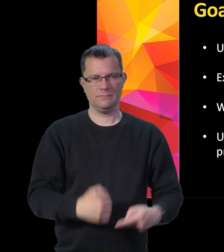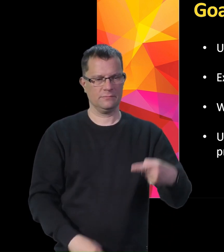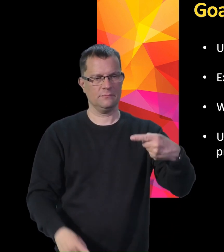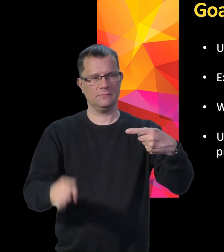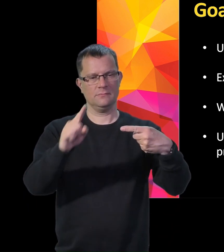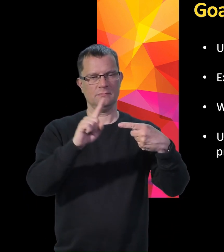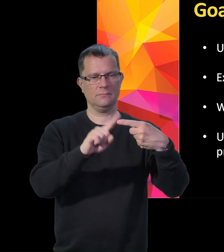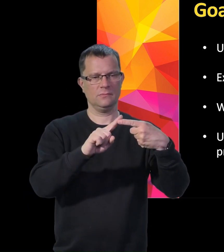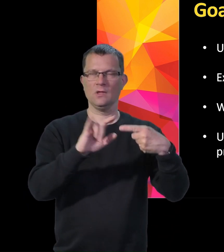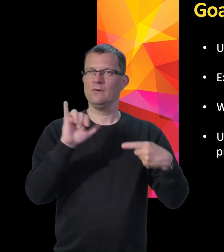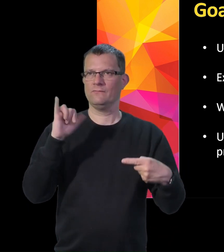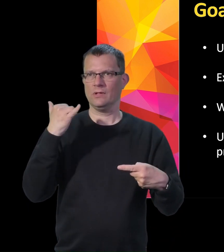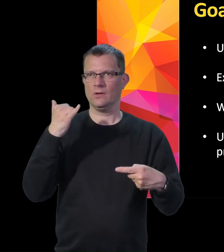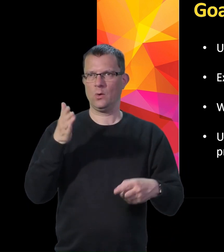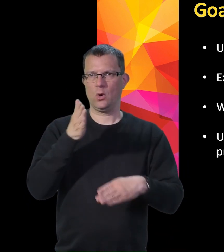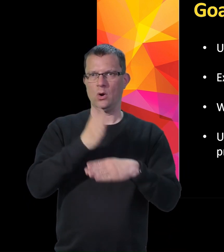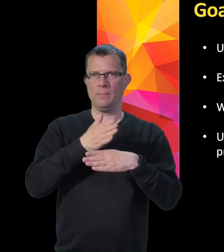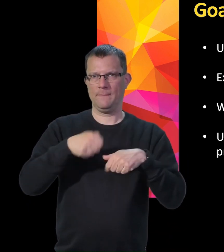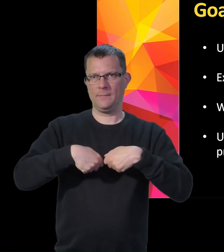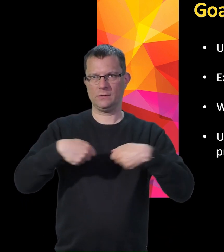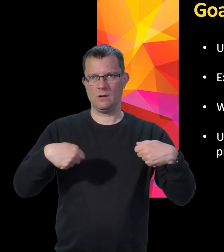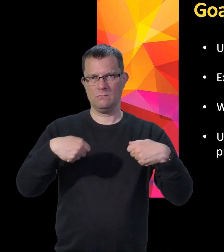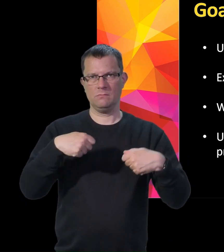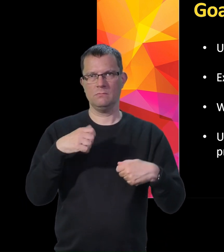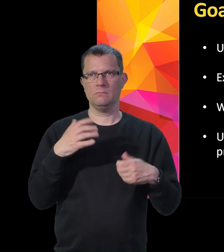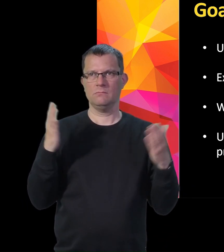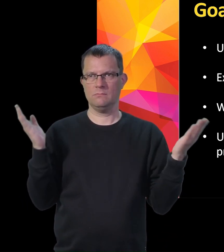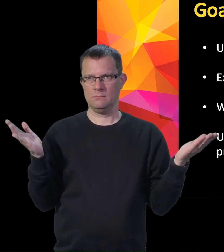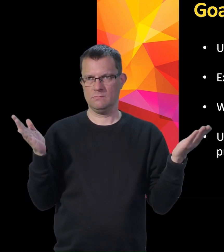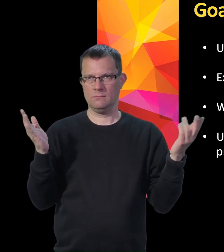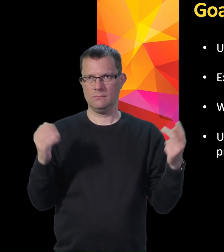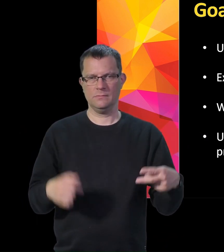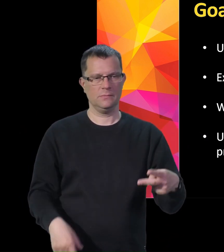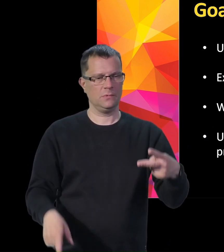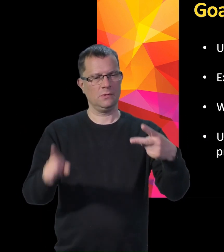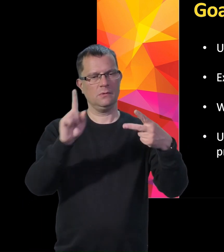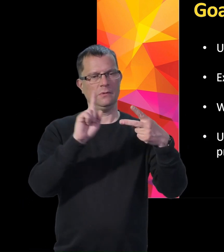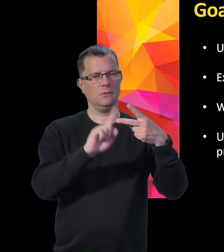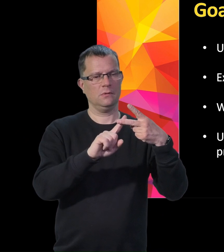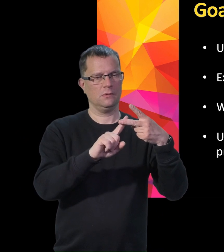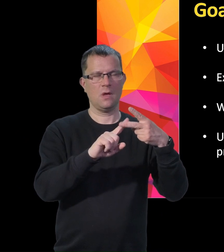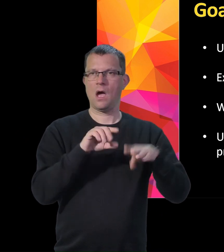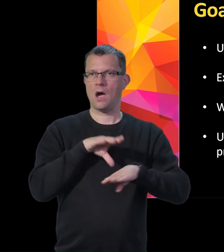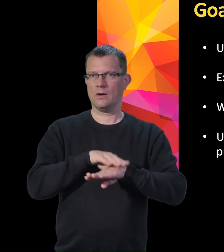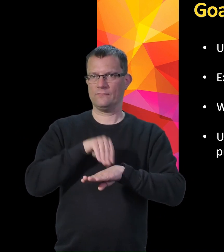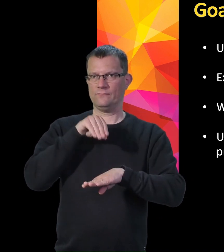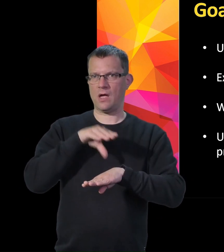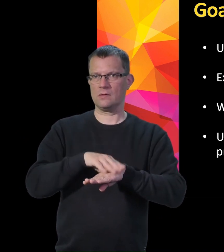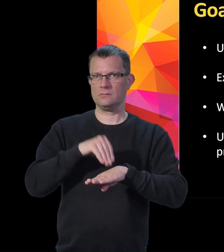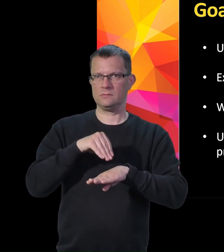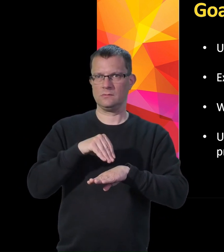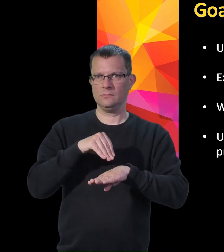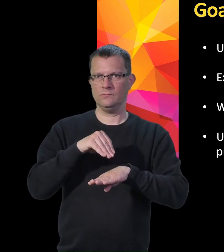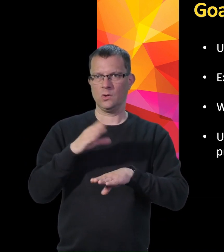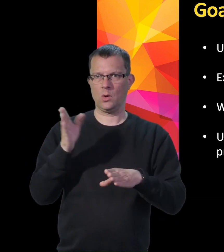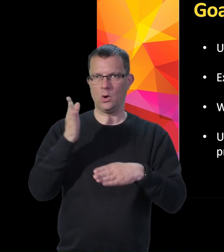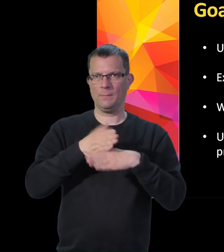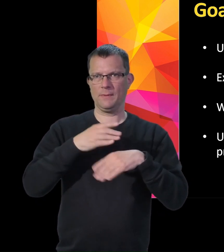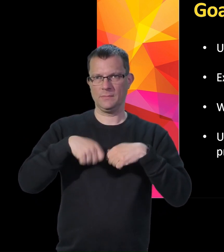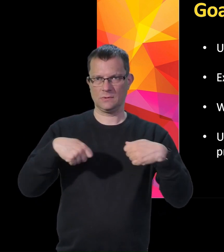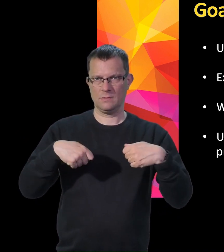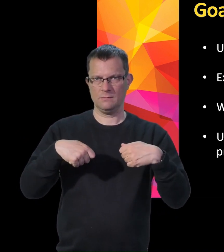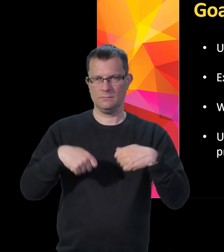questions. The first one was, which assistive products are used? The second was, what are